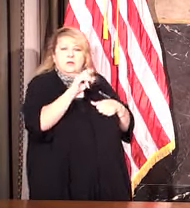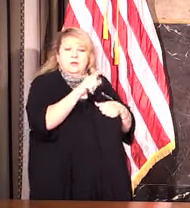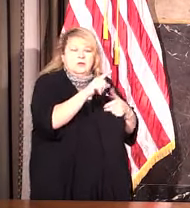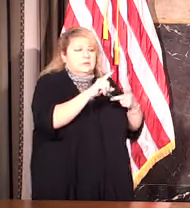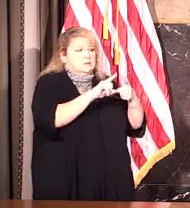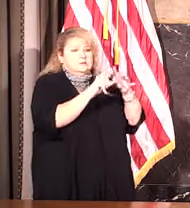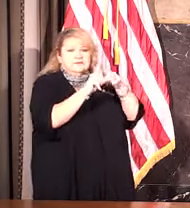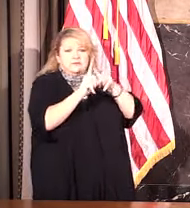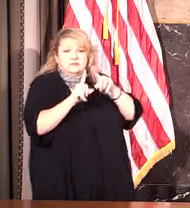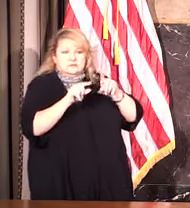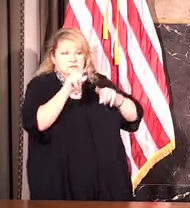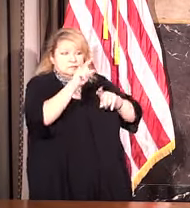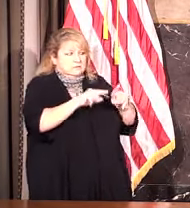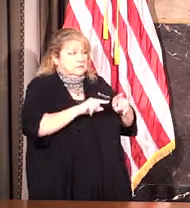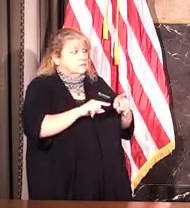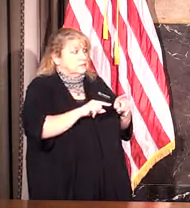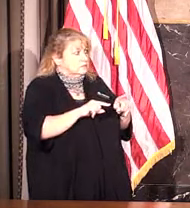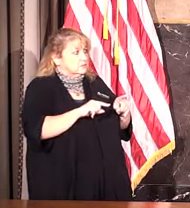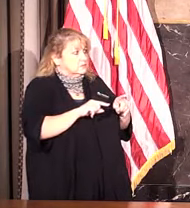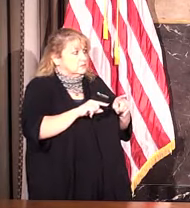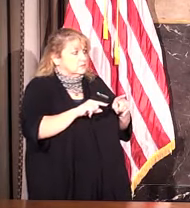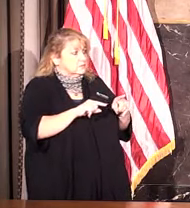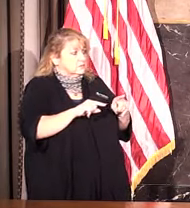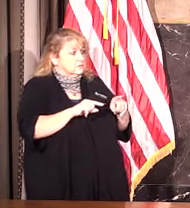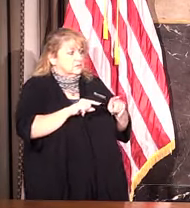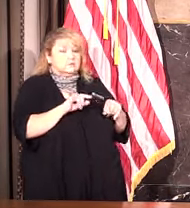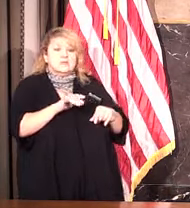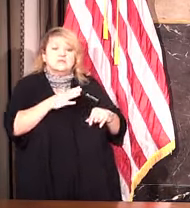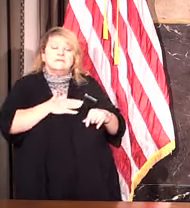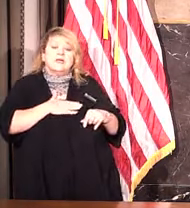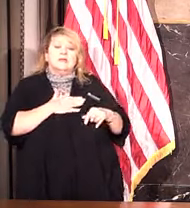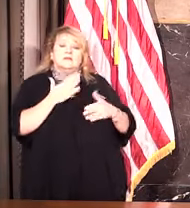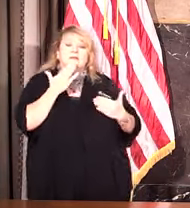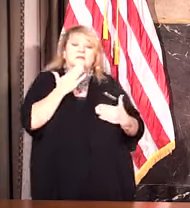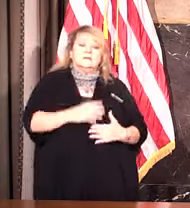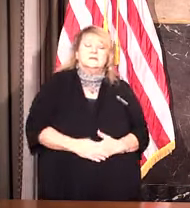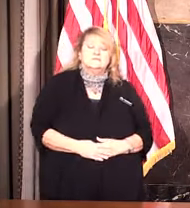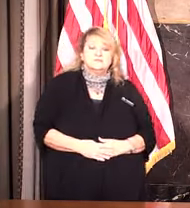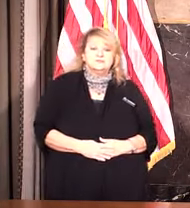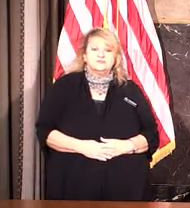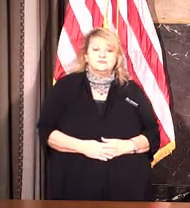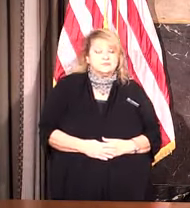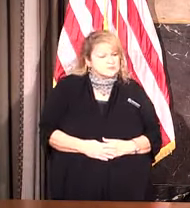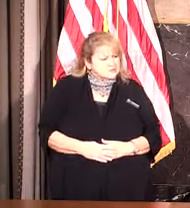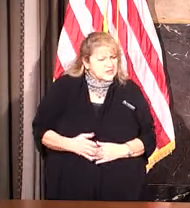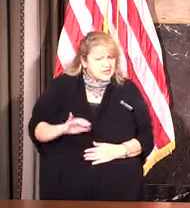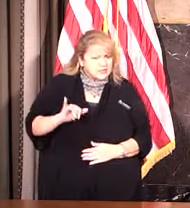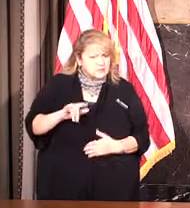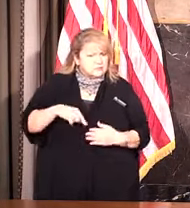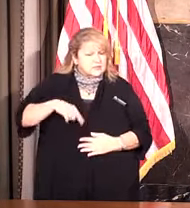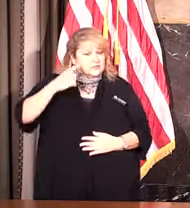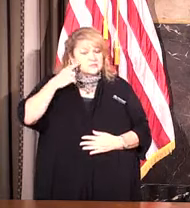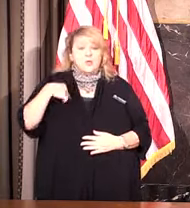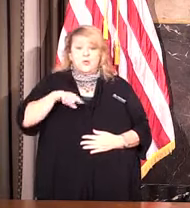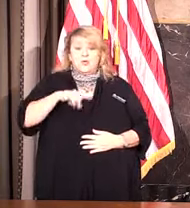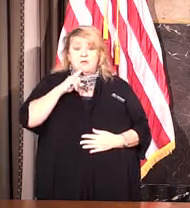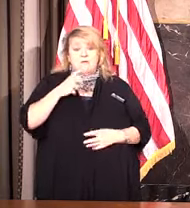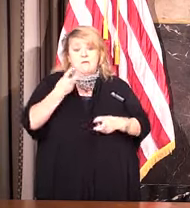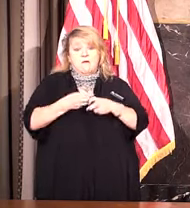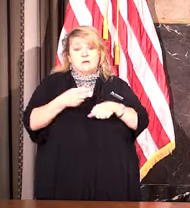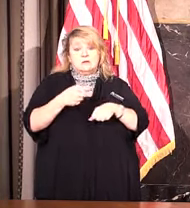that. So that'll be my thoughts next week. We are in a rough place,